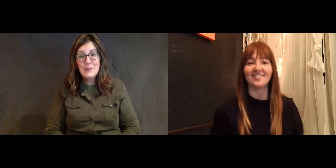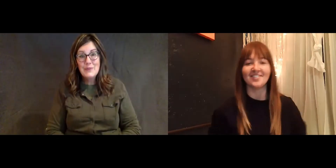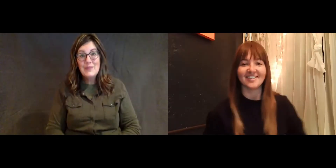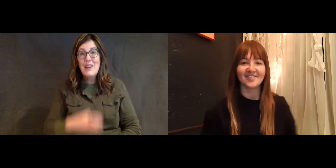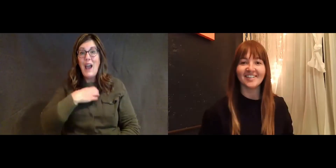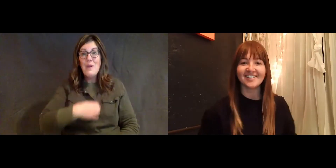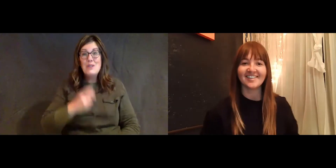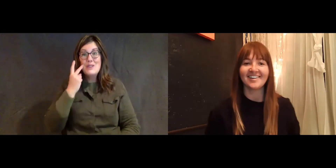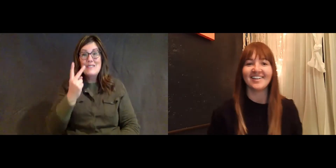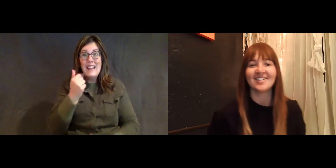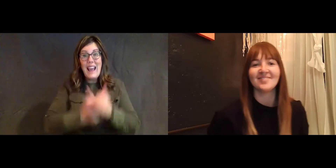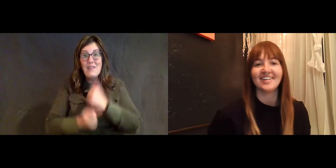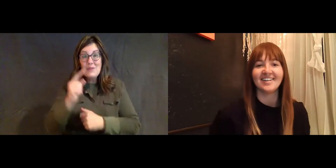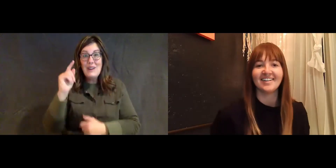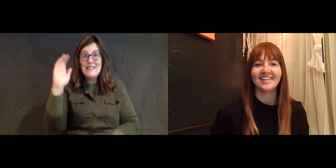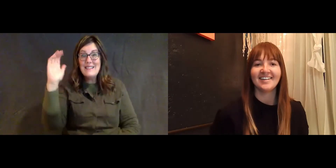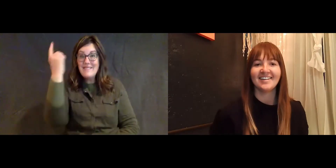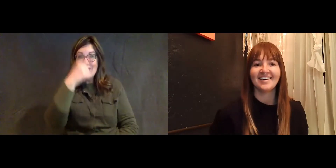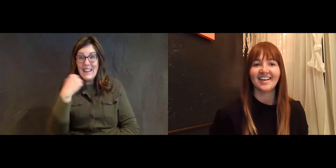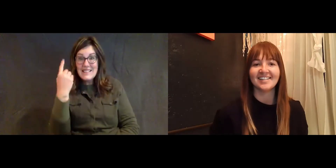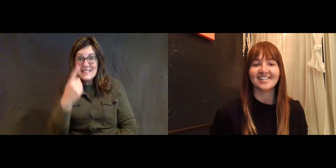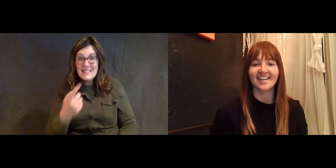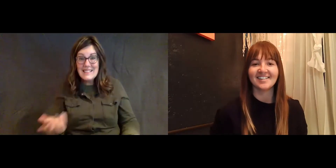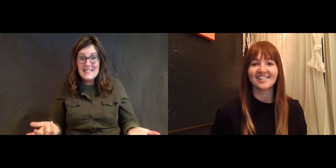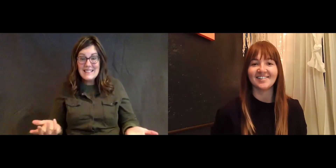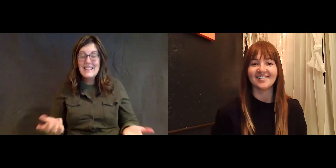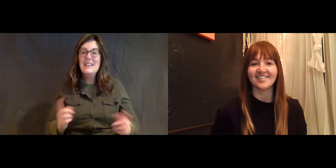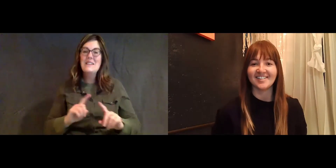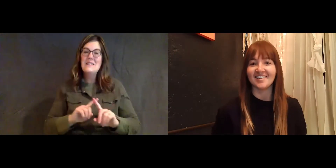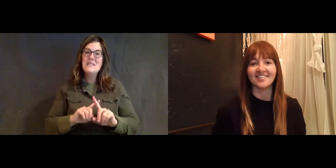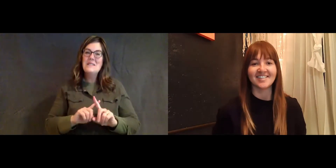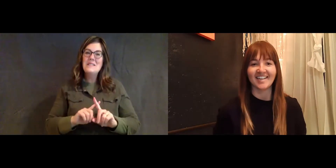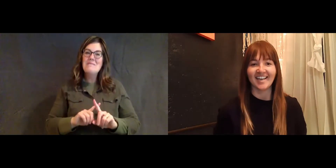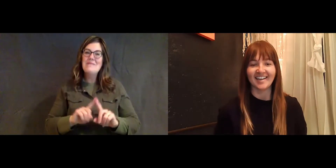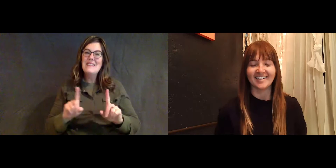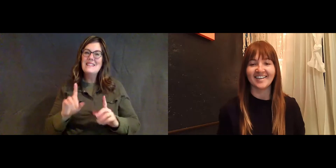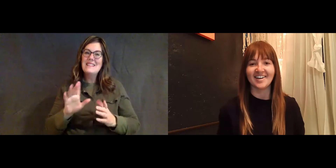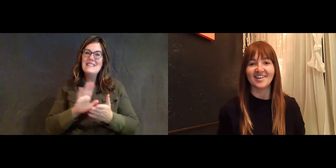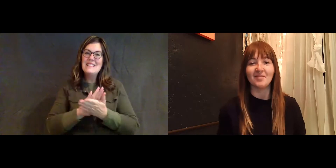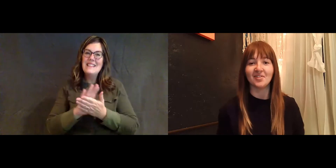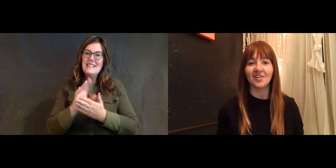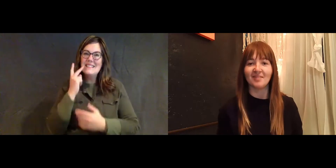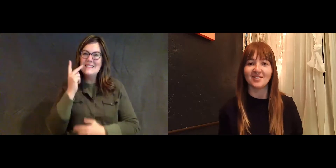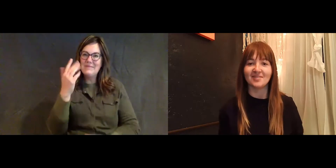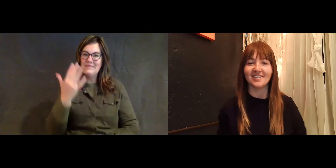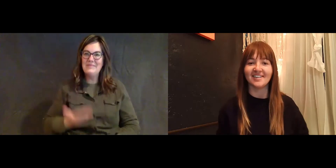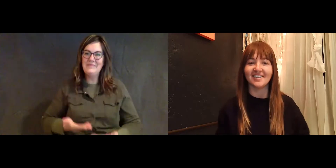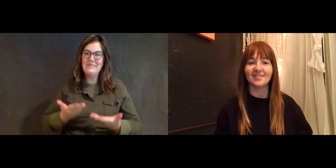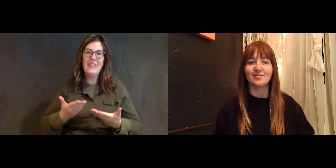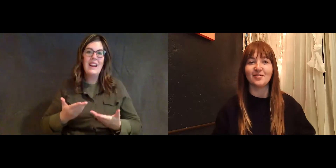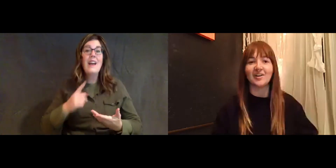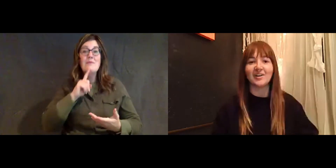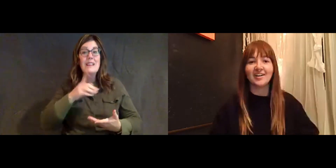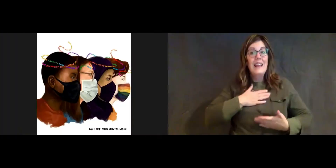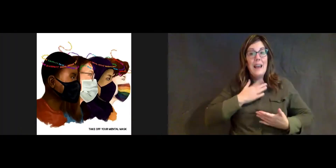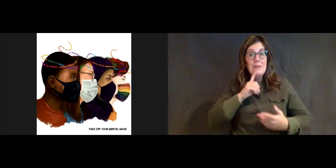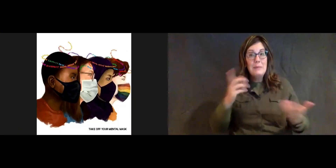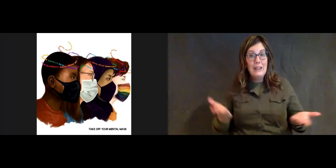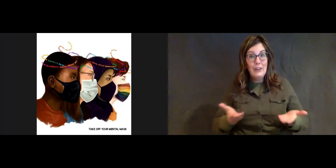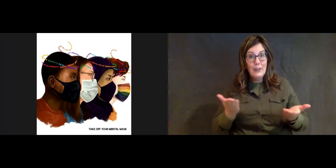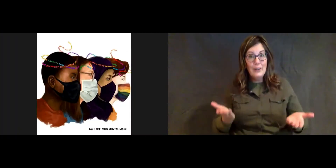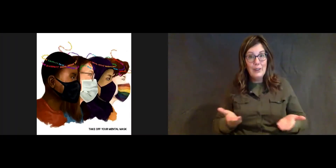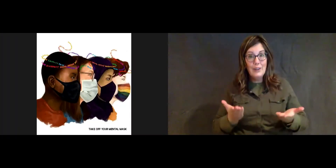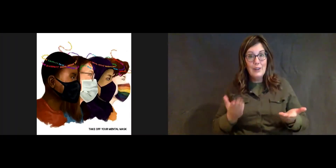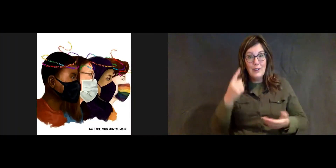I could see everyone's faces on here, but it's nice to see the ones that I can. I'm really happy to be here for